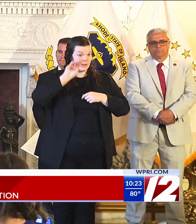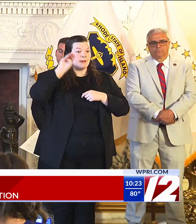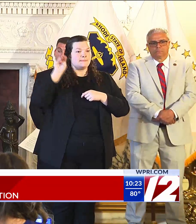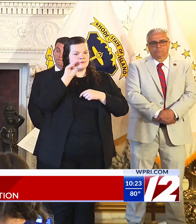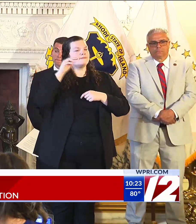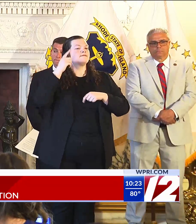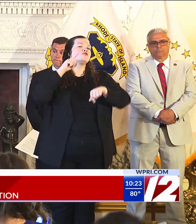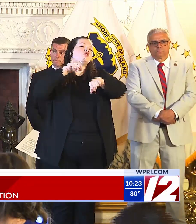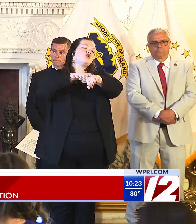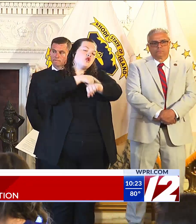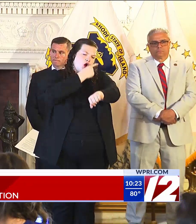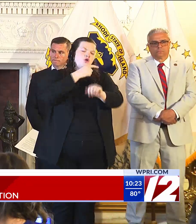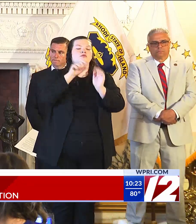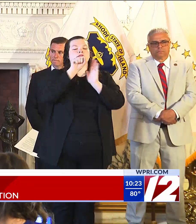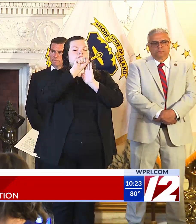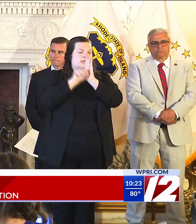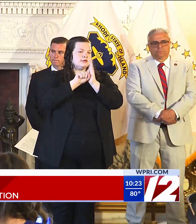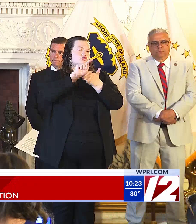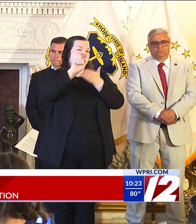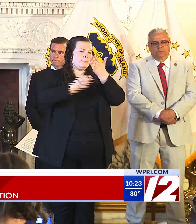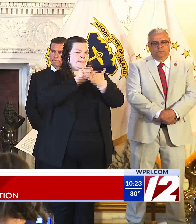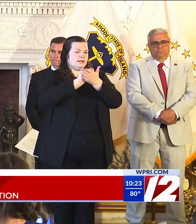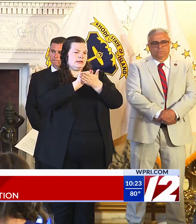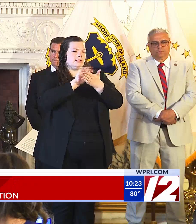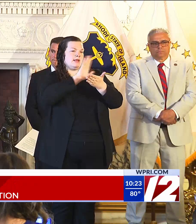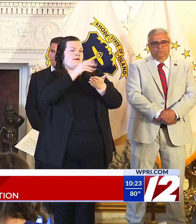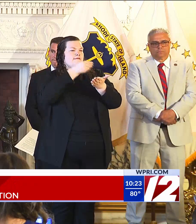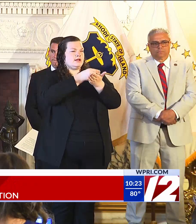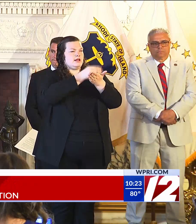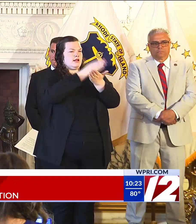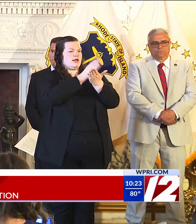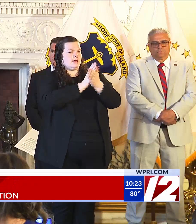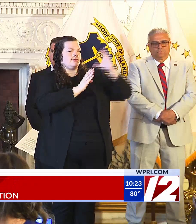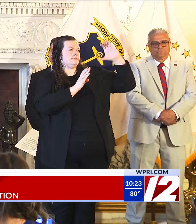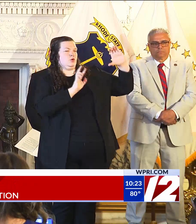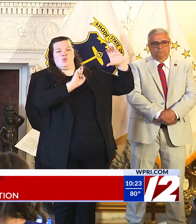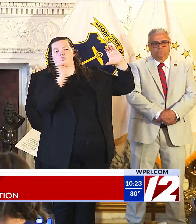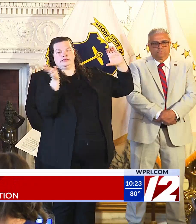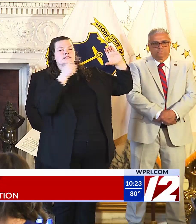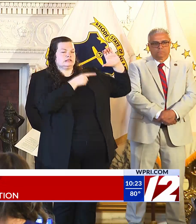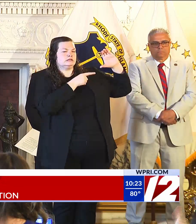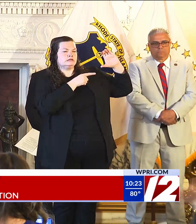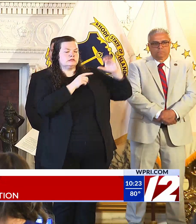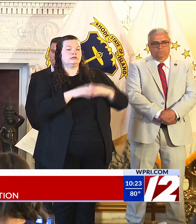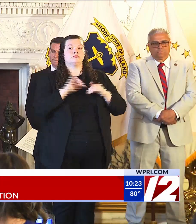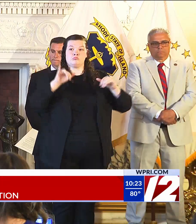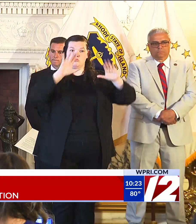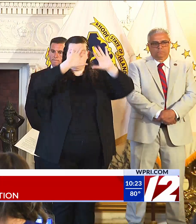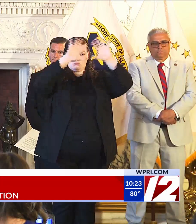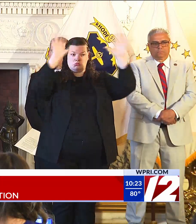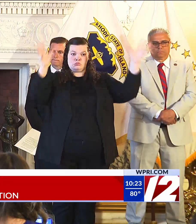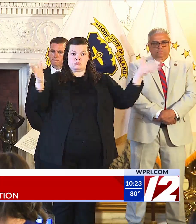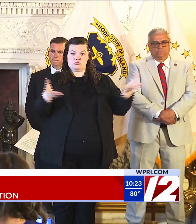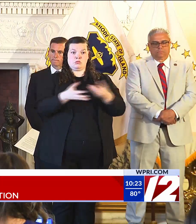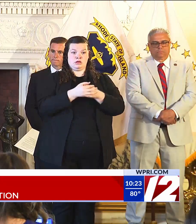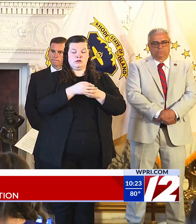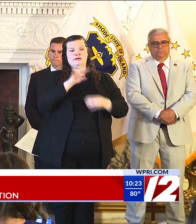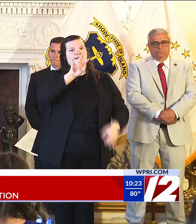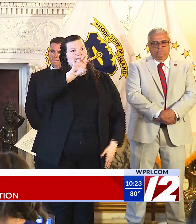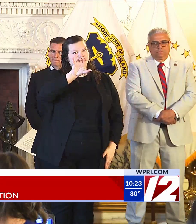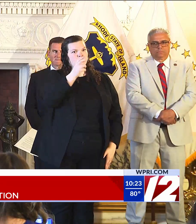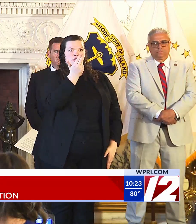budget. All totaled, we had $713 million